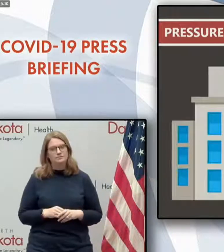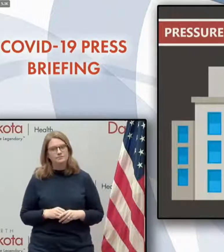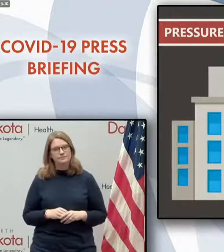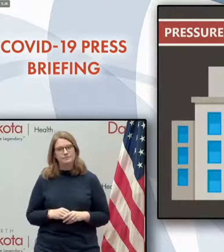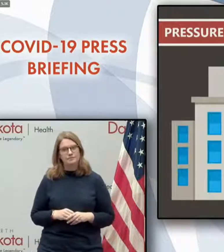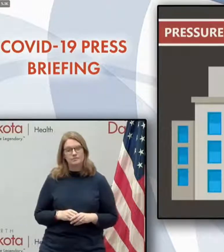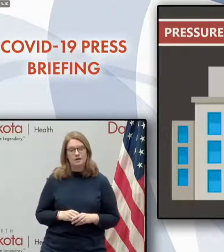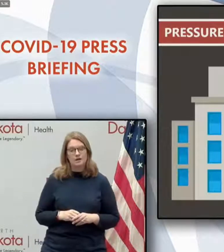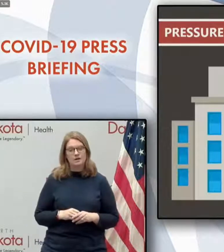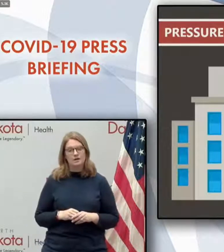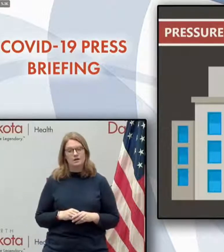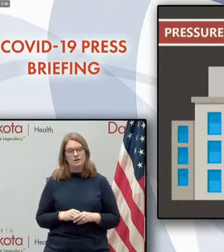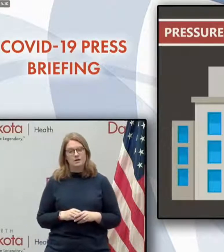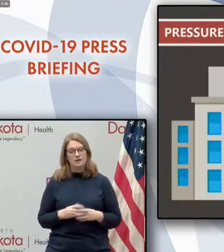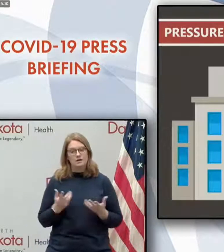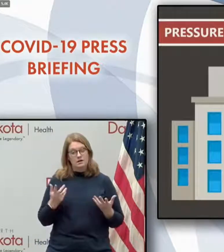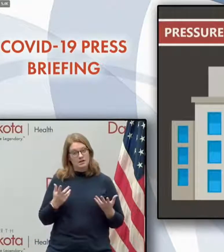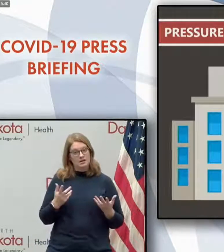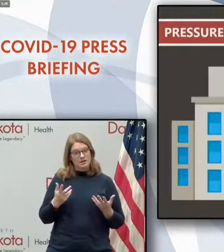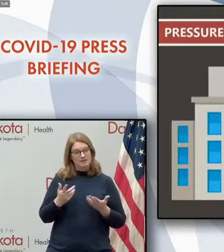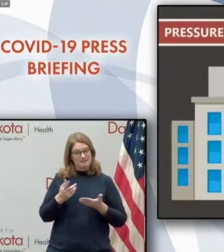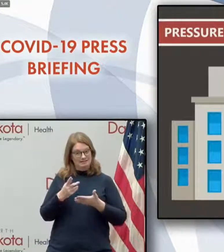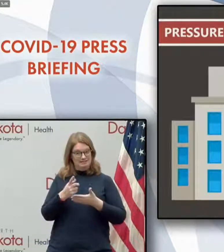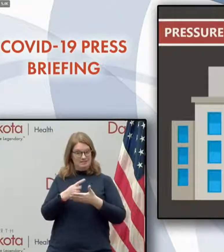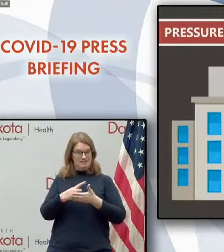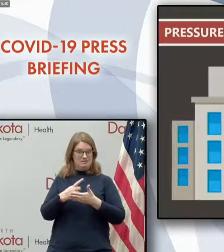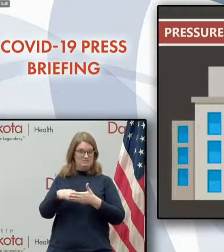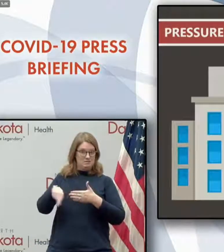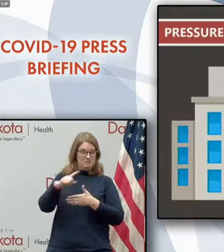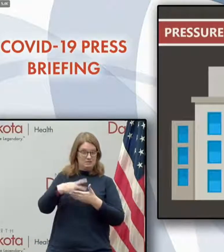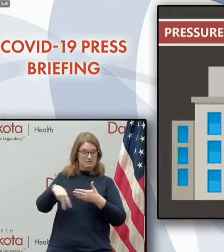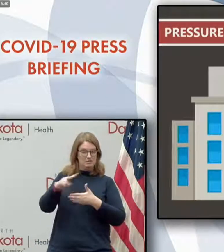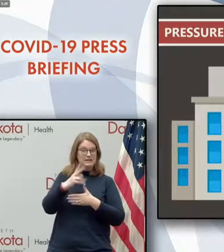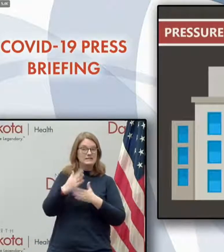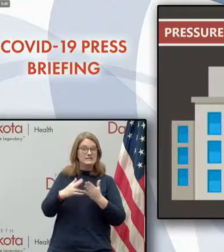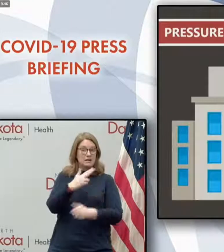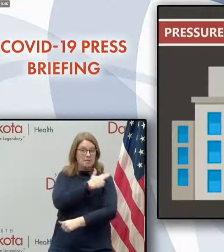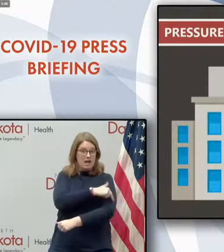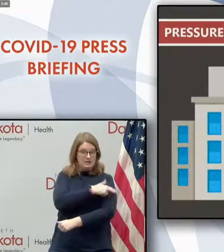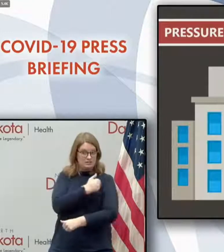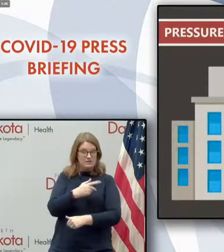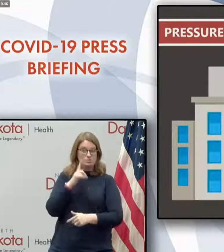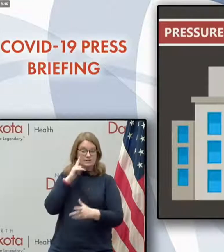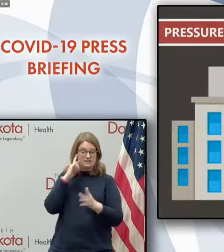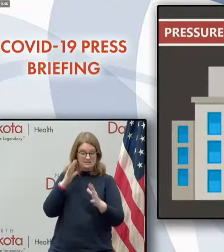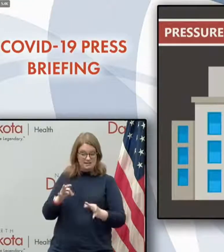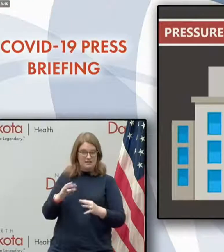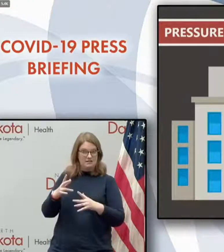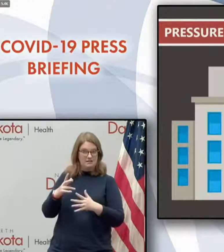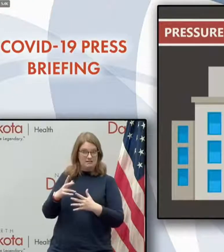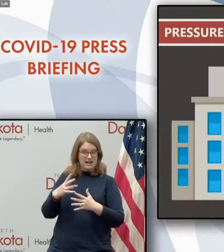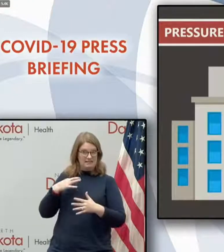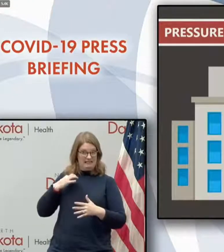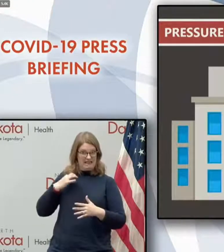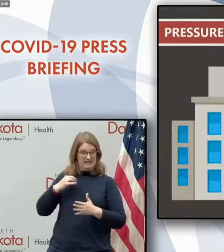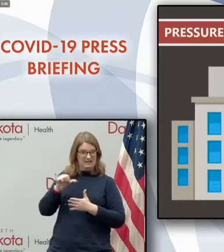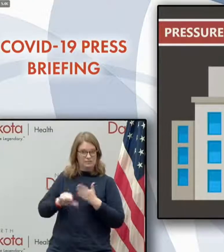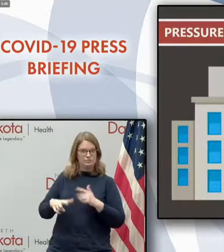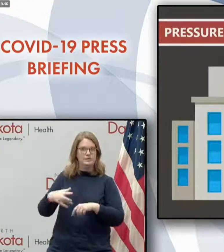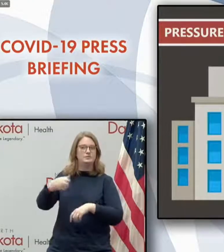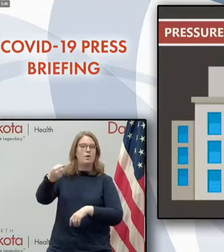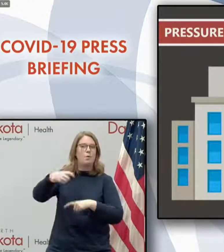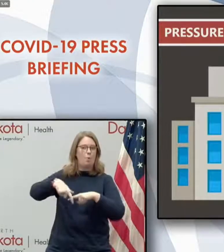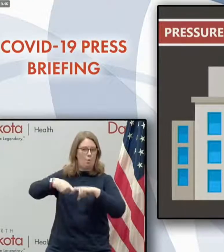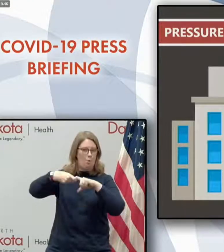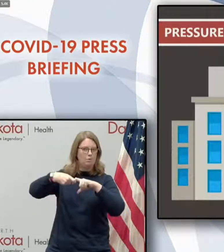some of our hospitals will be in the coming weeks suspending elective surgeries on their own volition, and they'll keep those